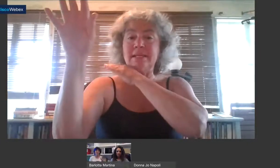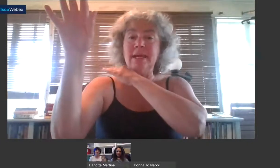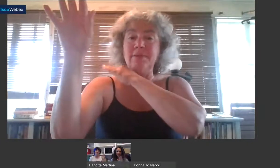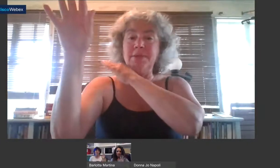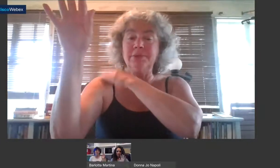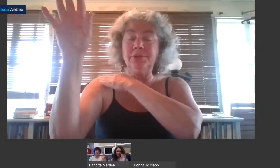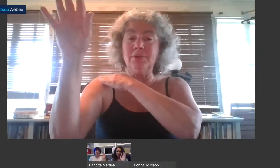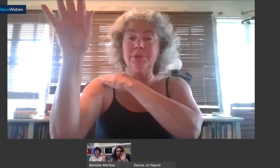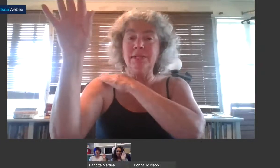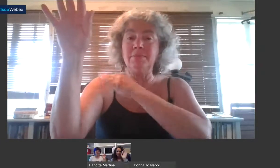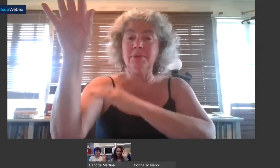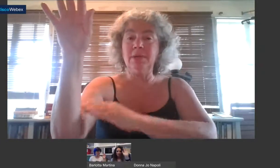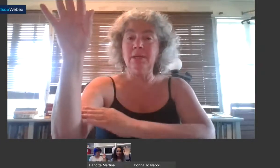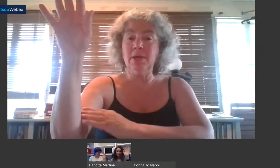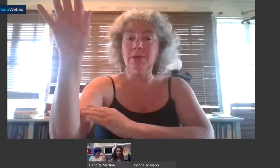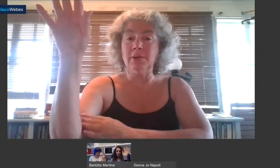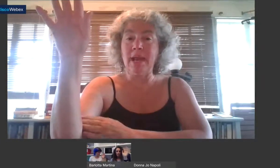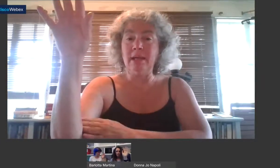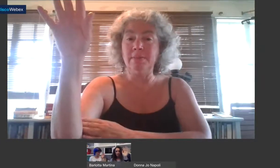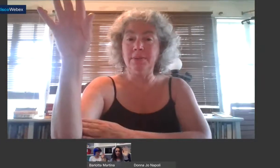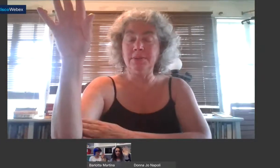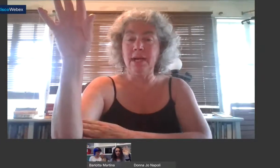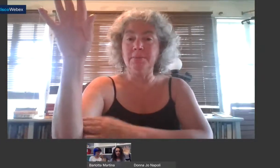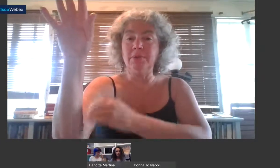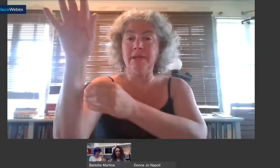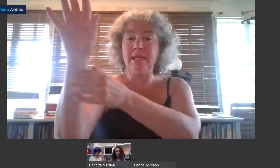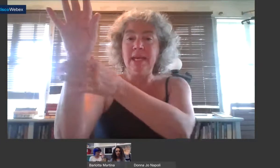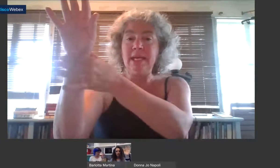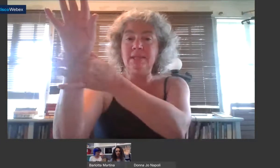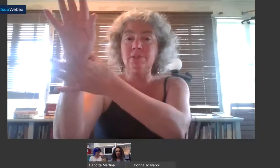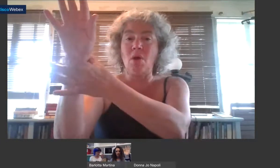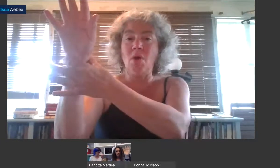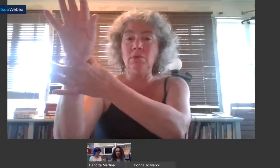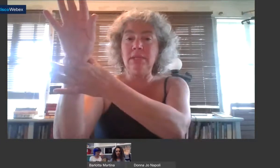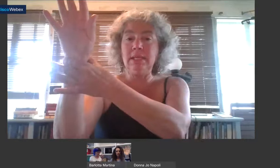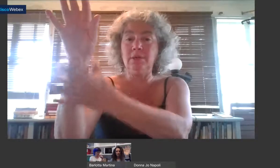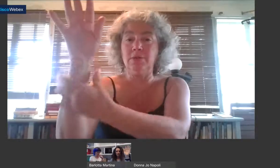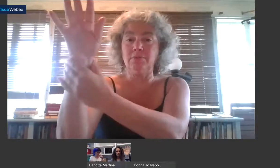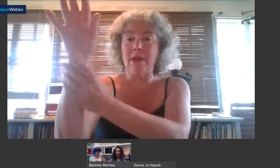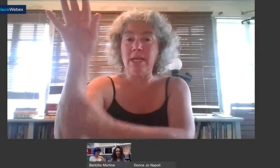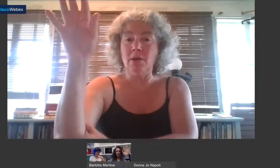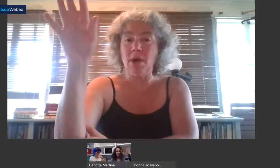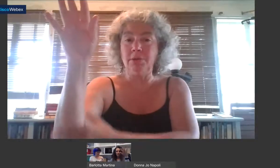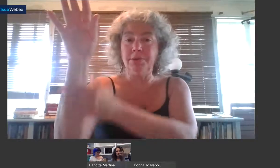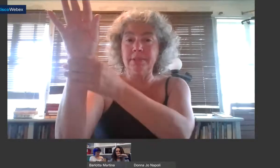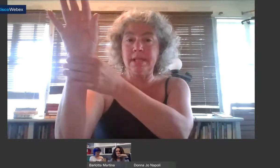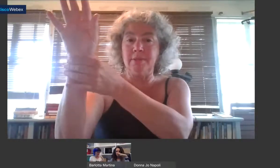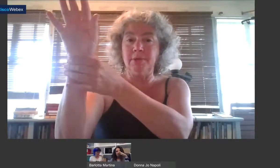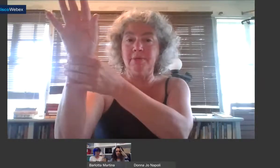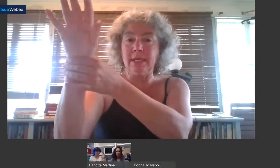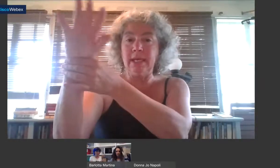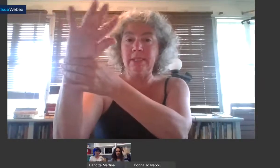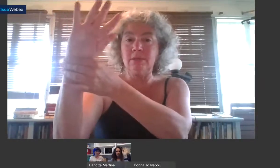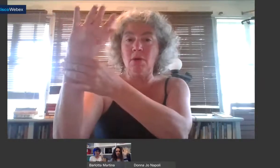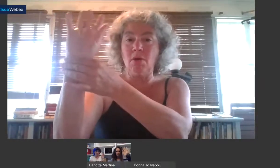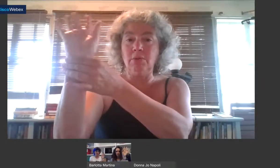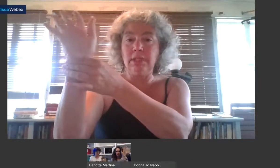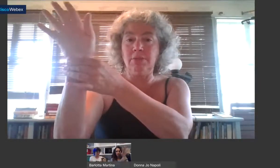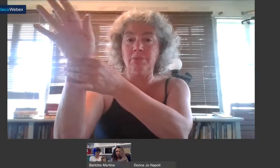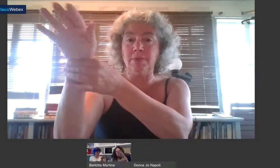that your shoulder's not moving, your elbow's not moving. It's only your radio-ulnar is not moving. It's only the